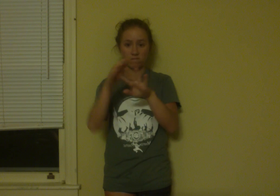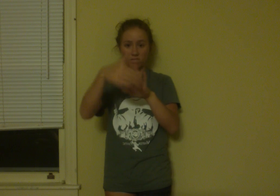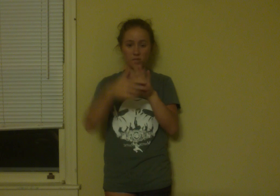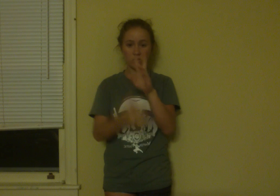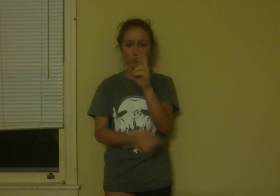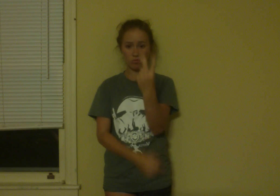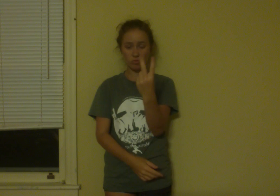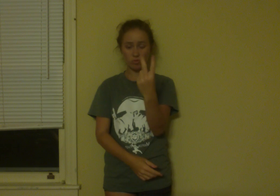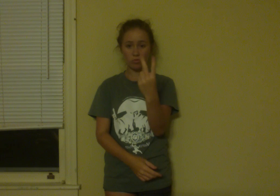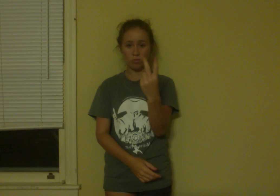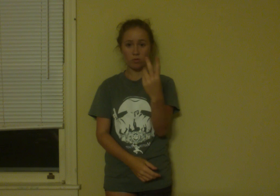point to a good Waco.